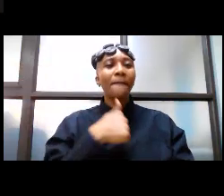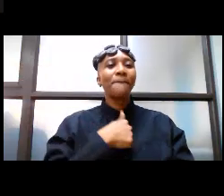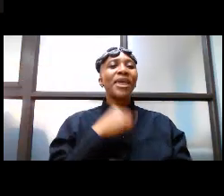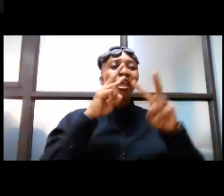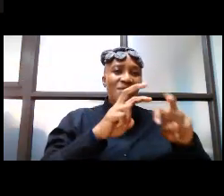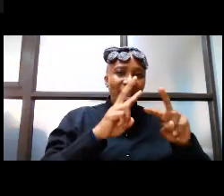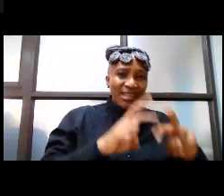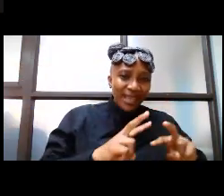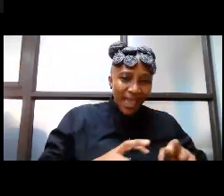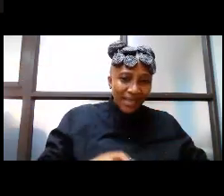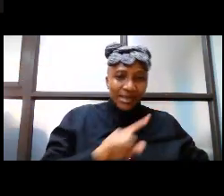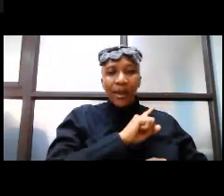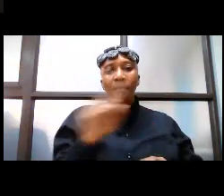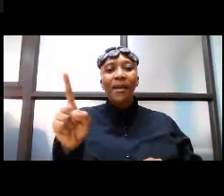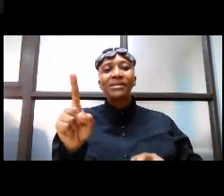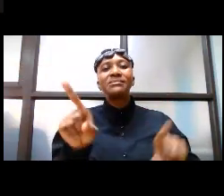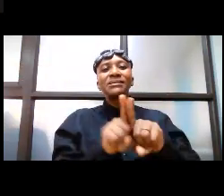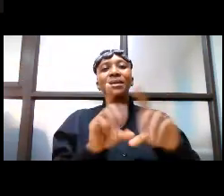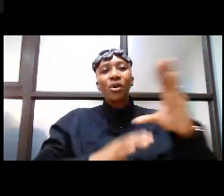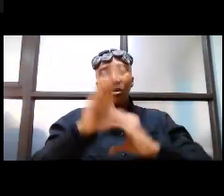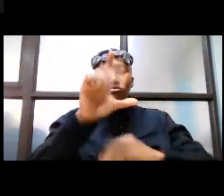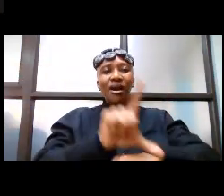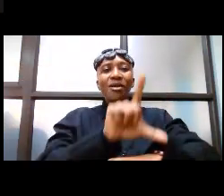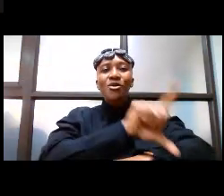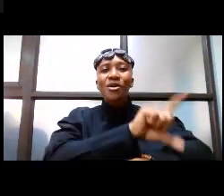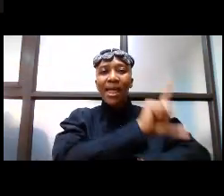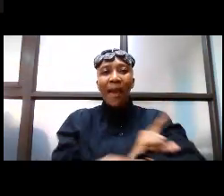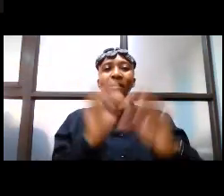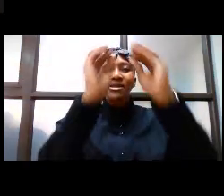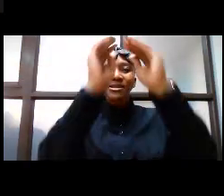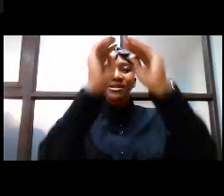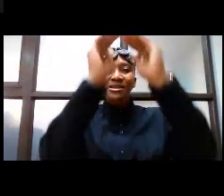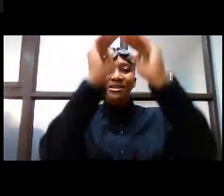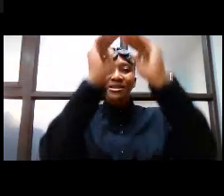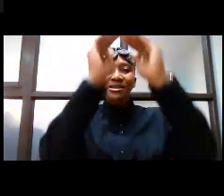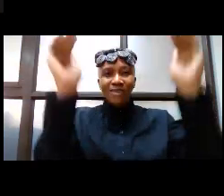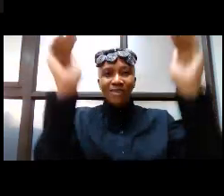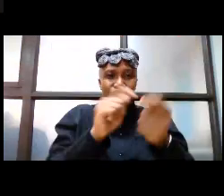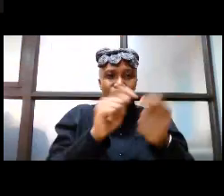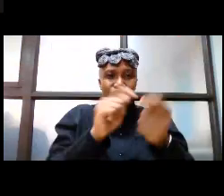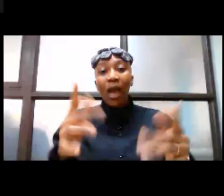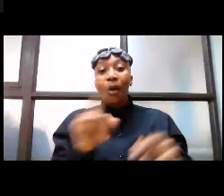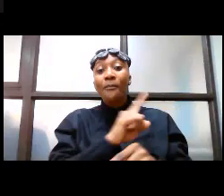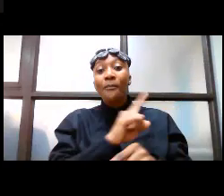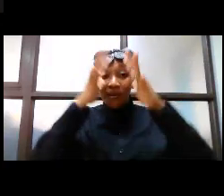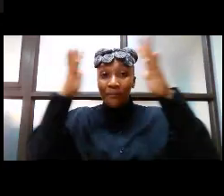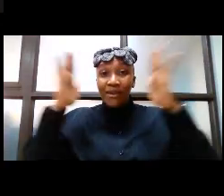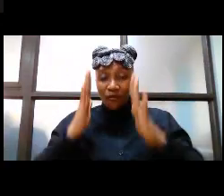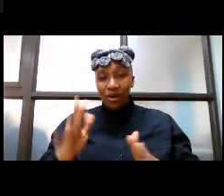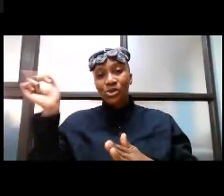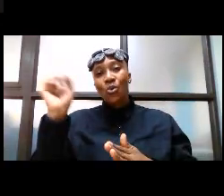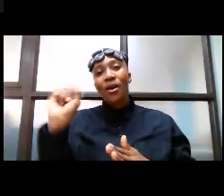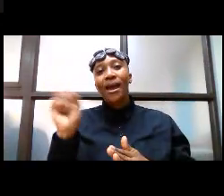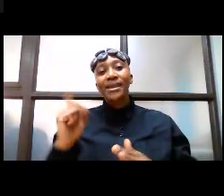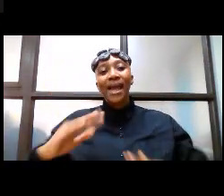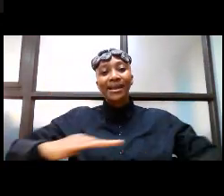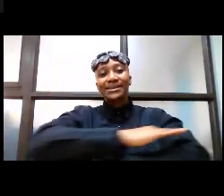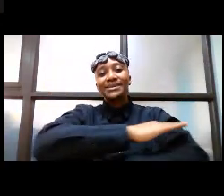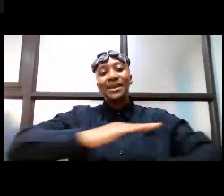But my main focus obviously would be on accessibility because I am a visually impaired person or a blind